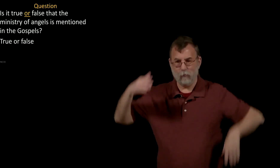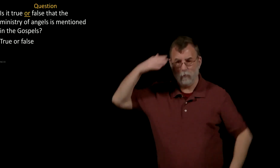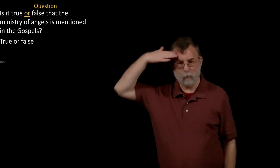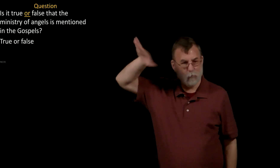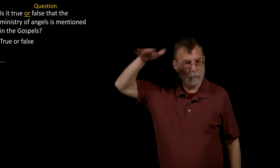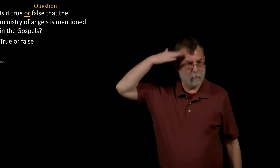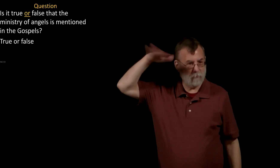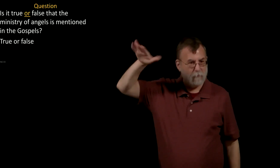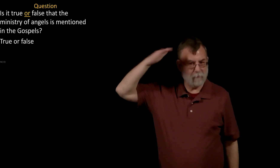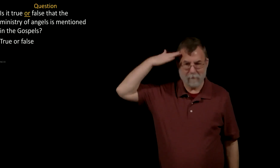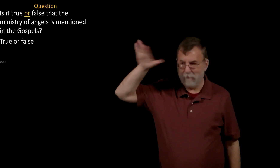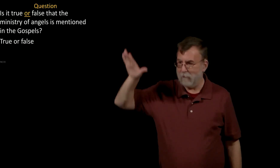Don't know?